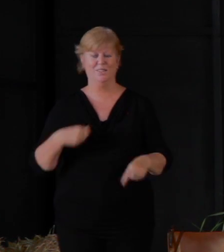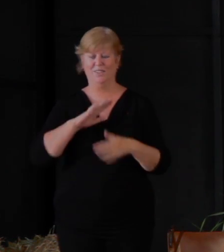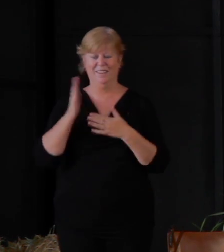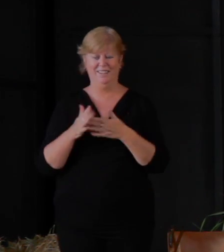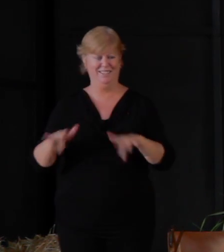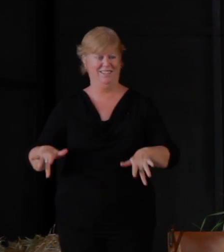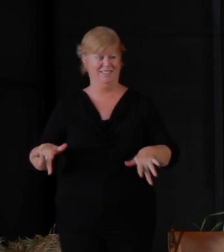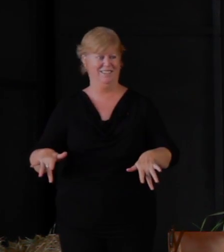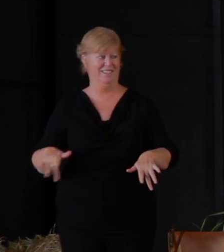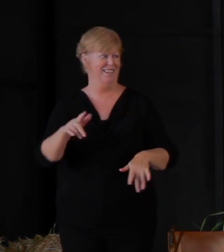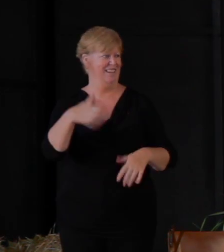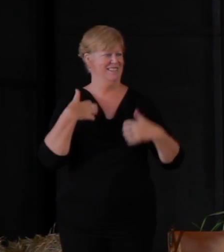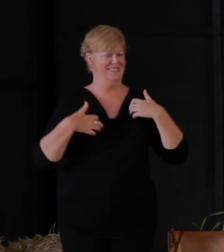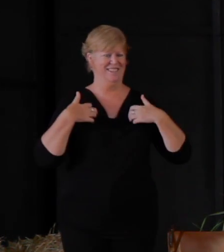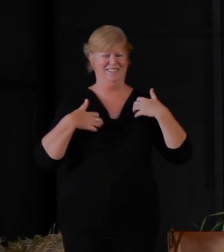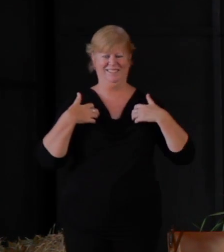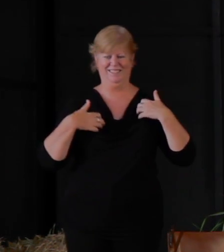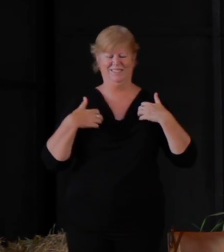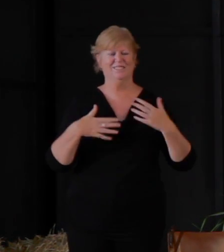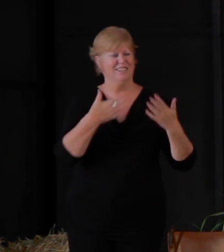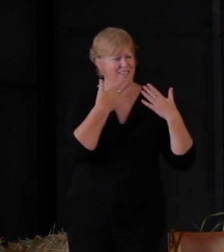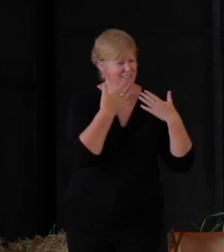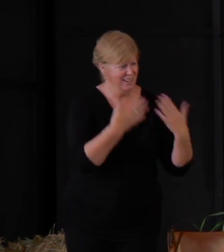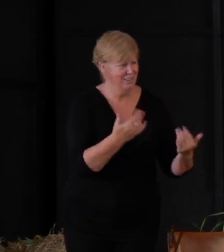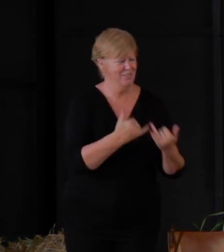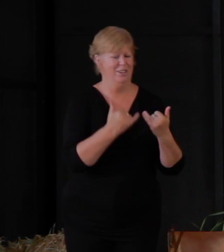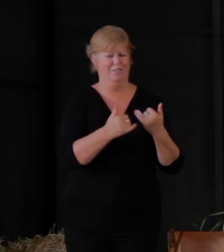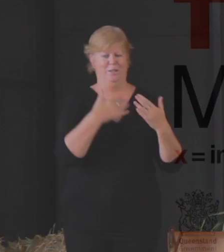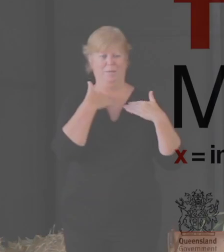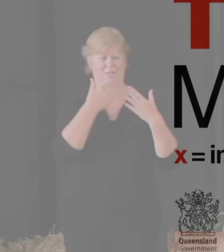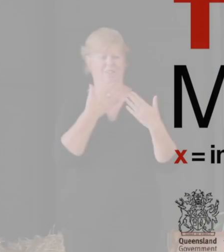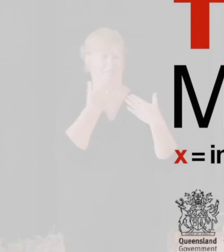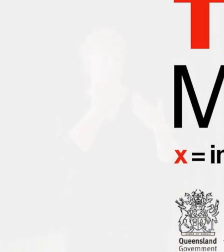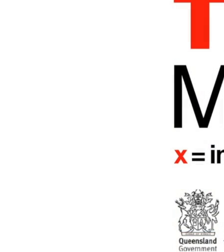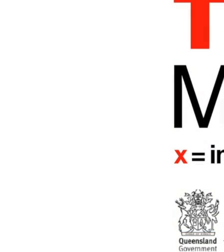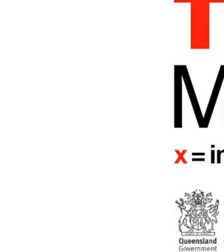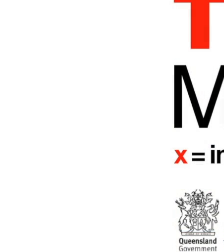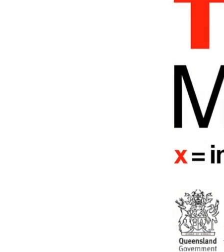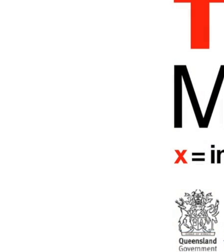yet. And isn't that exciting? So thank you very much. Thank you for having me.